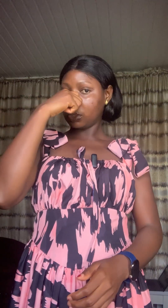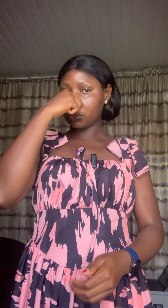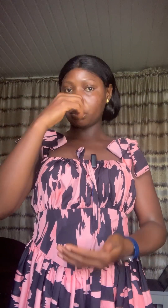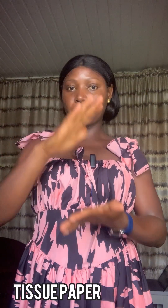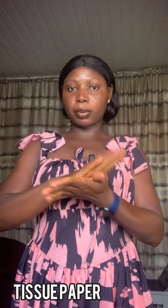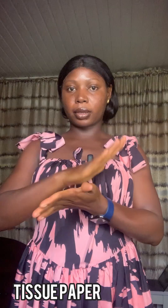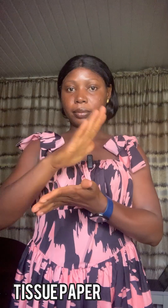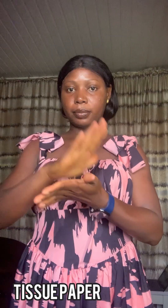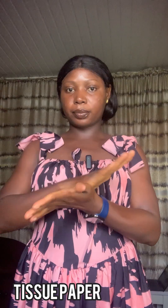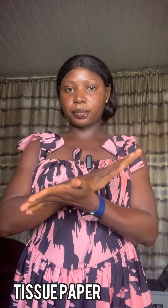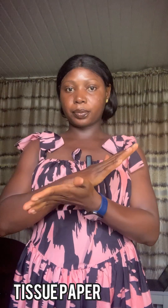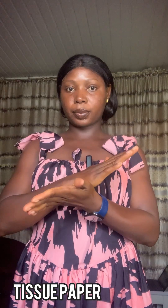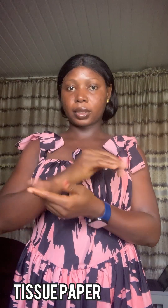Tissue paper.